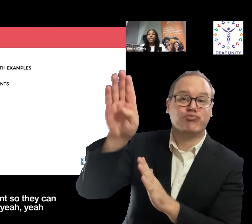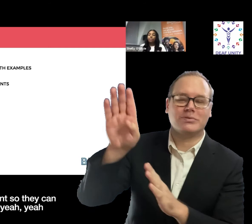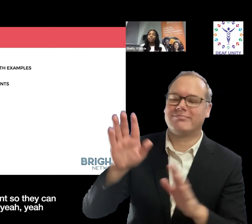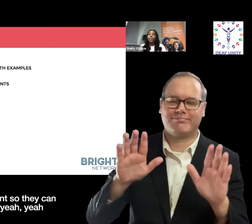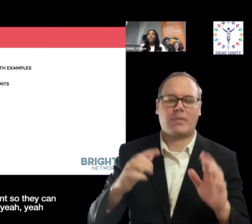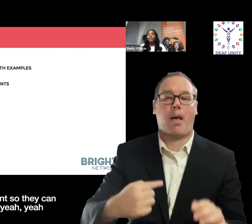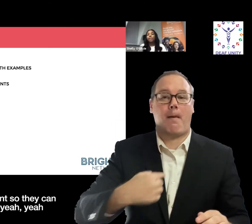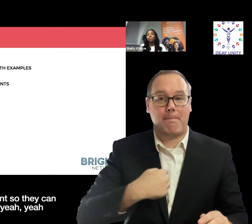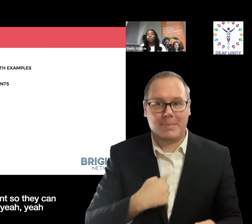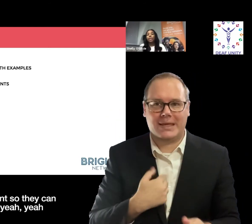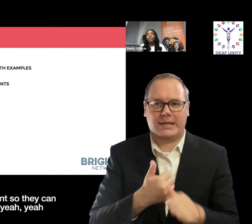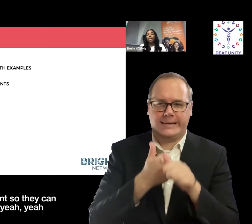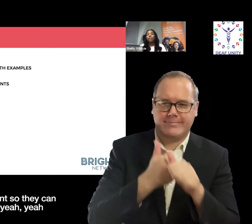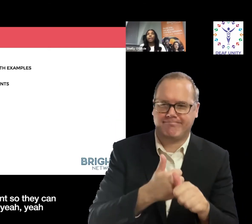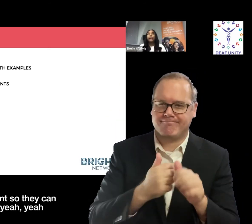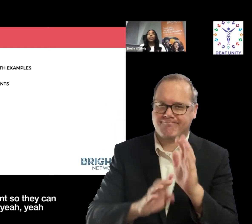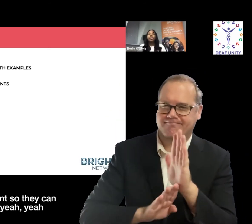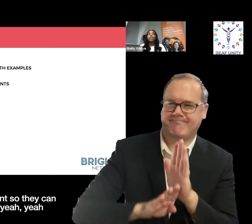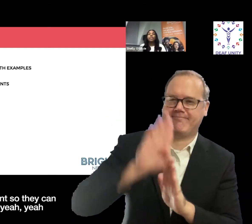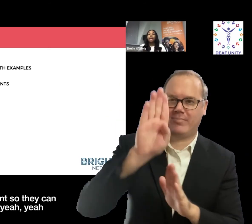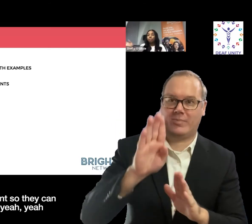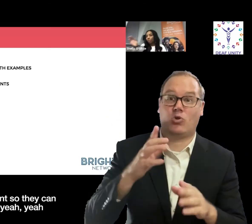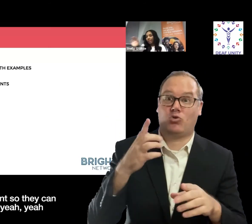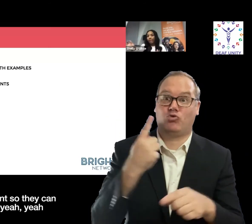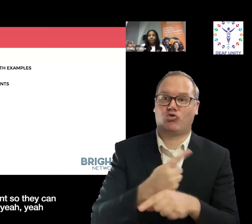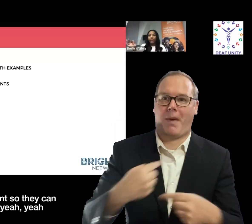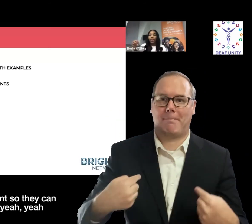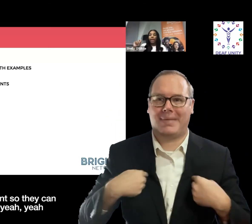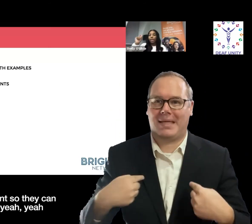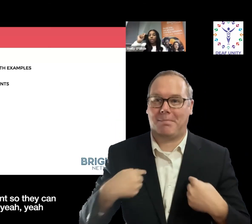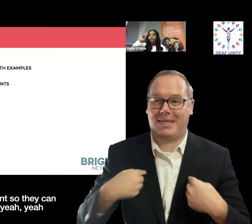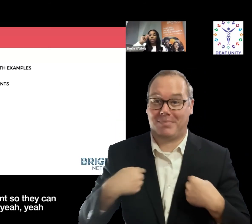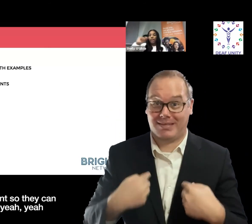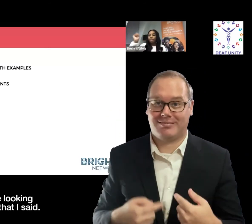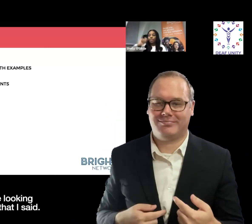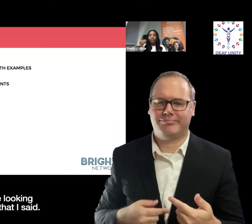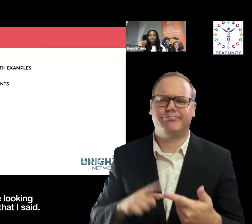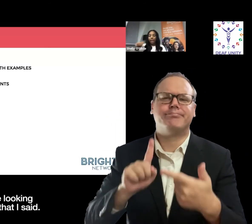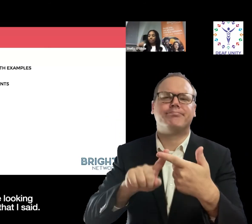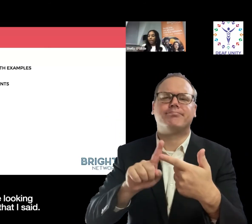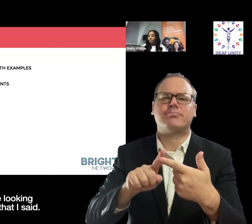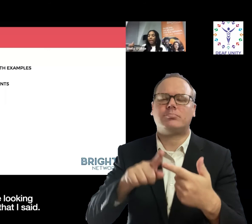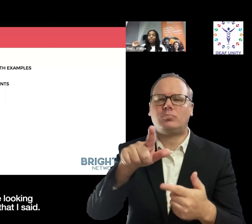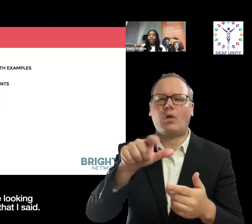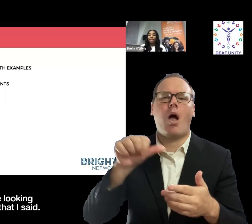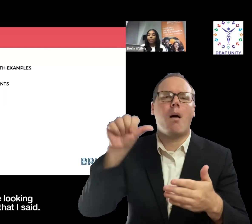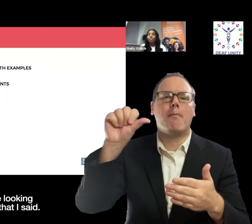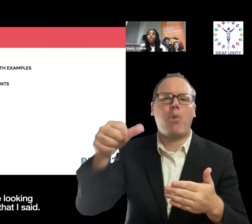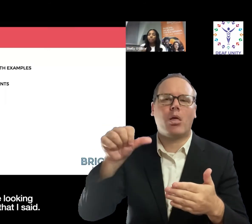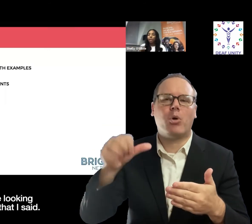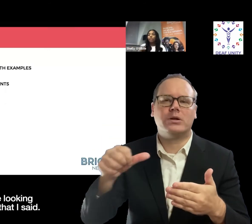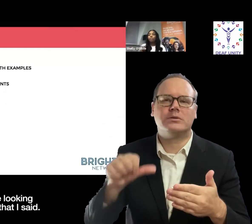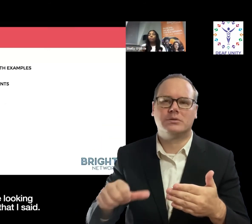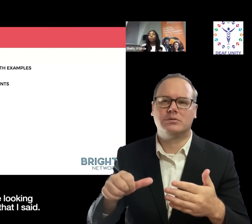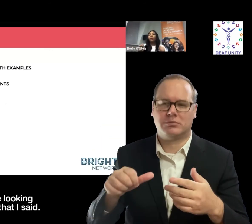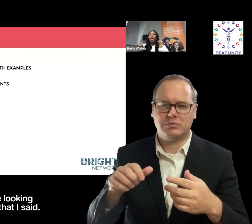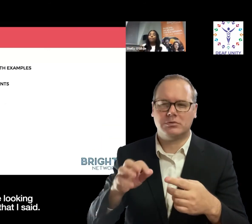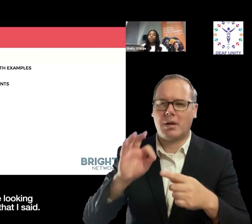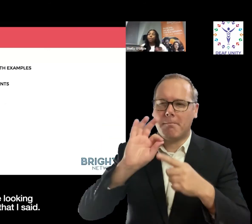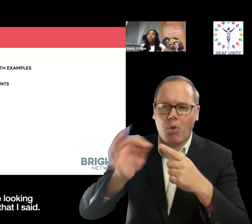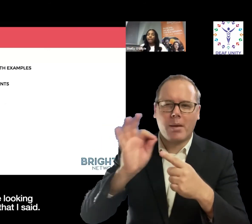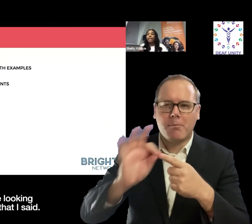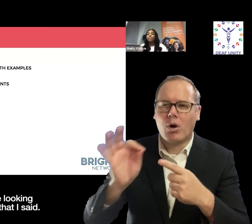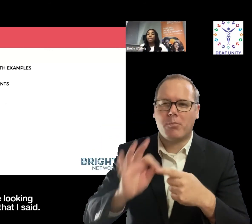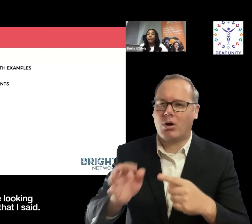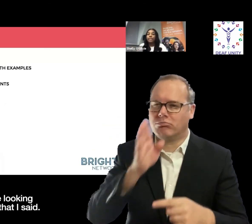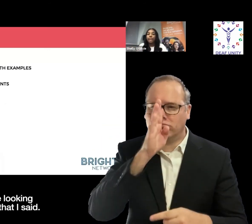Really keep it focused and to the point so they can really get through that CV and go, yeah. They have everything that we're looking for, and put